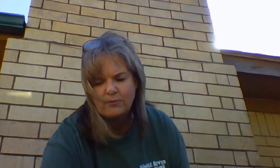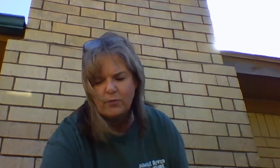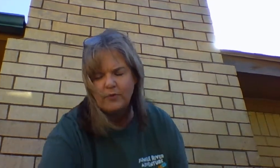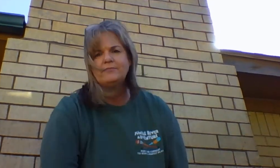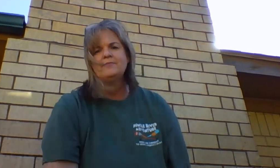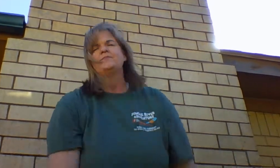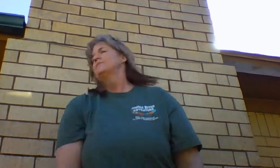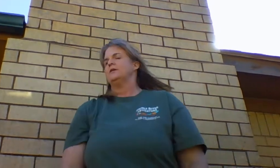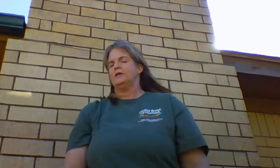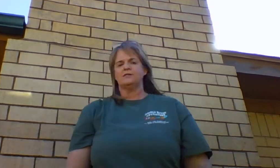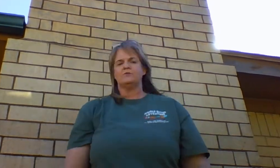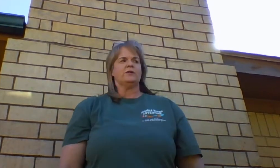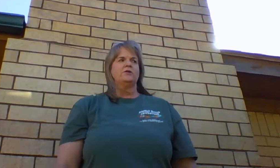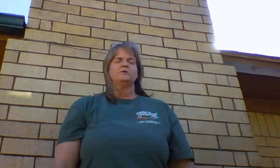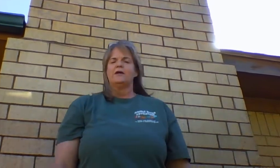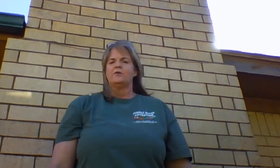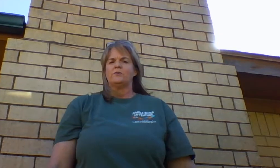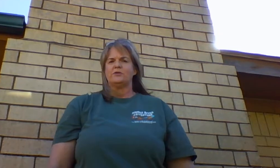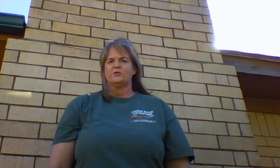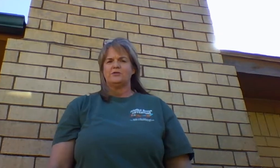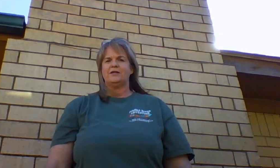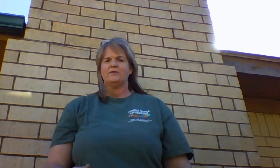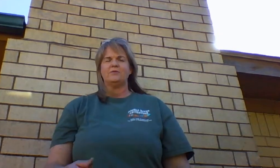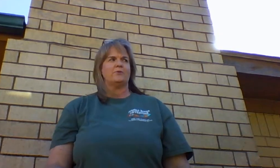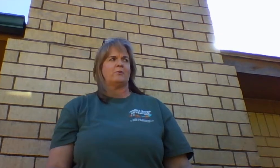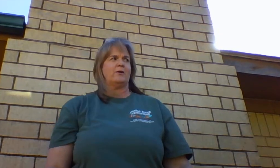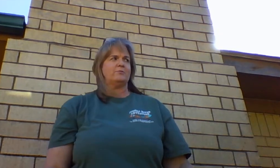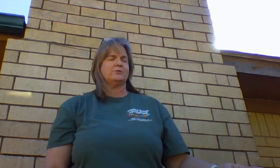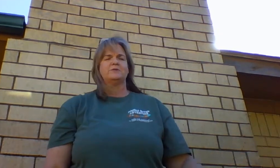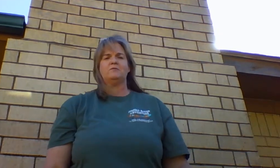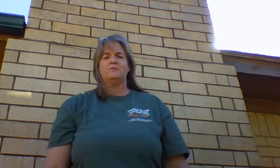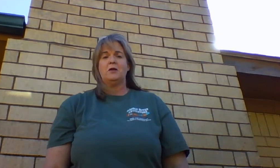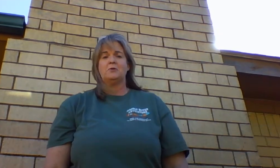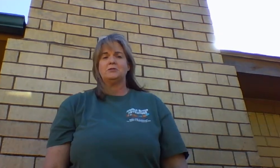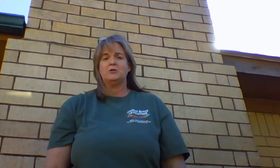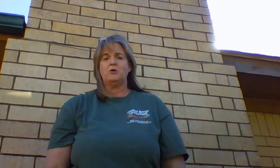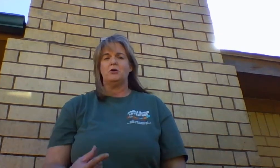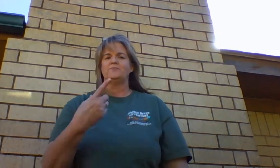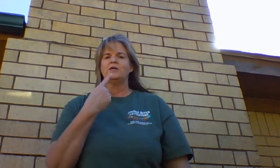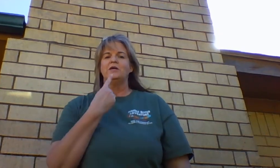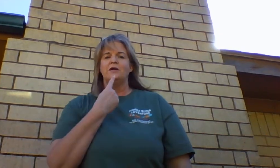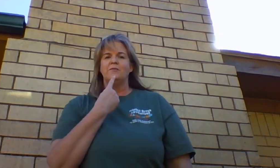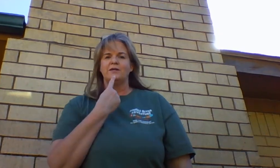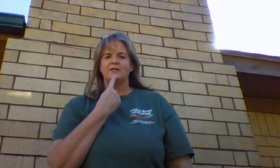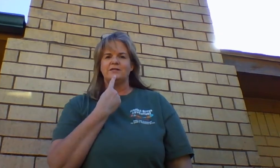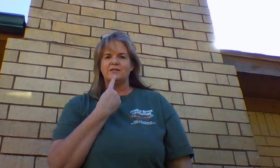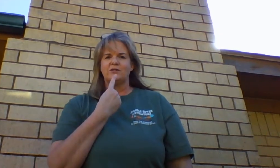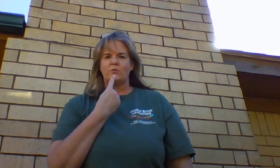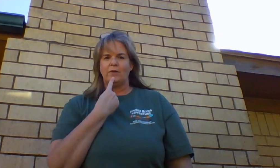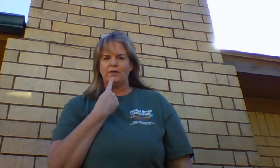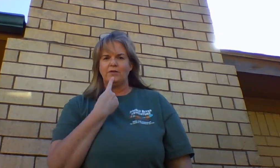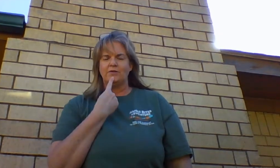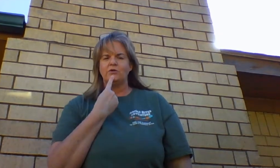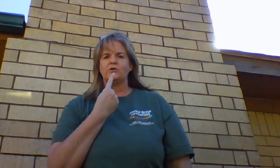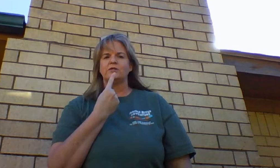disappoint. And it's one of those I don't really understand either. One of my papers just went flying across the yard. But it's disappoint. You're going to touch